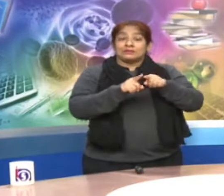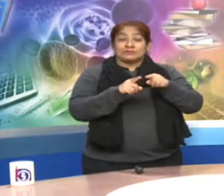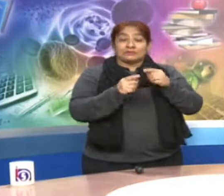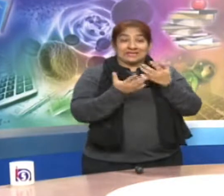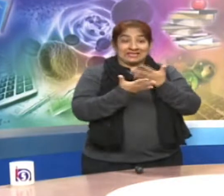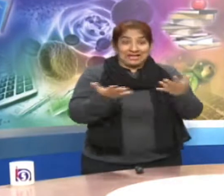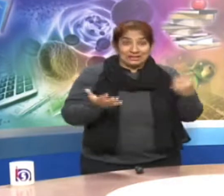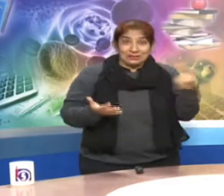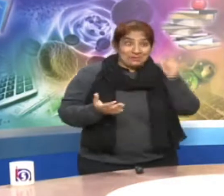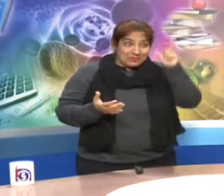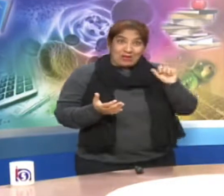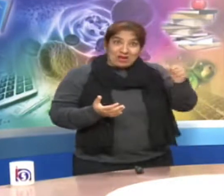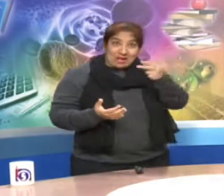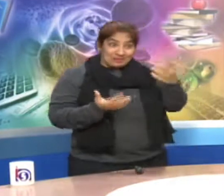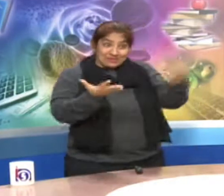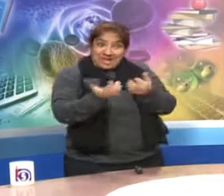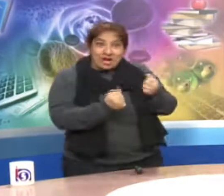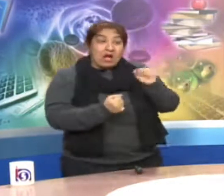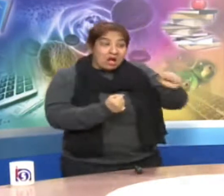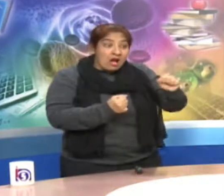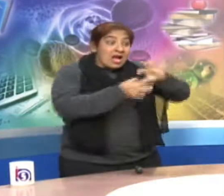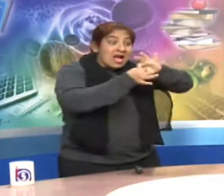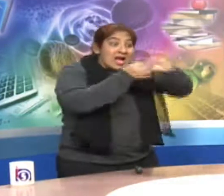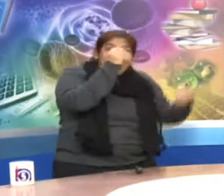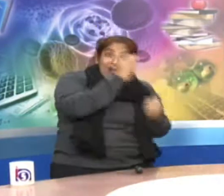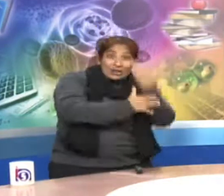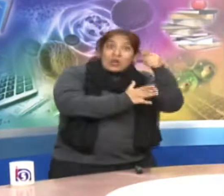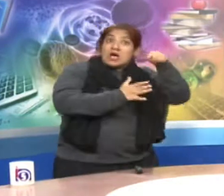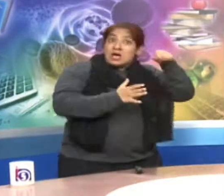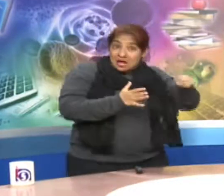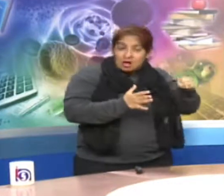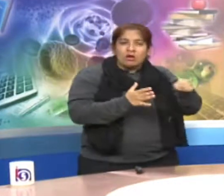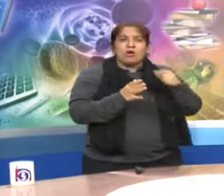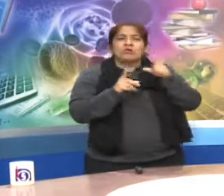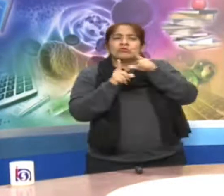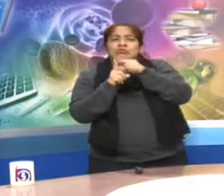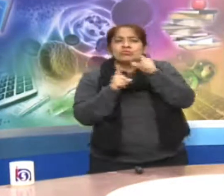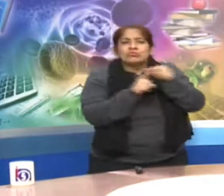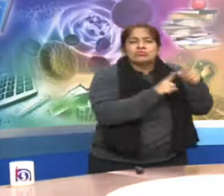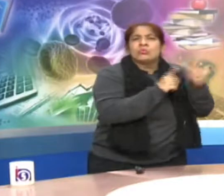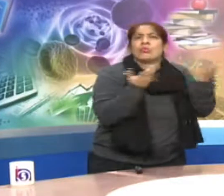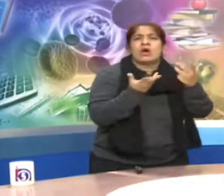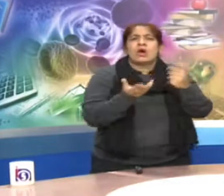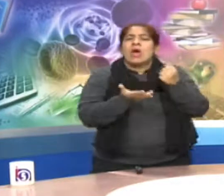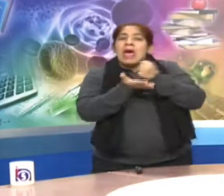So we will see that the role of consumer organizations, what is it?